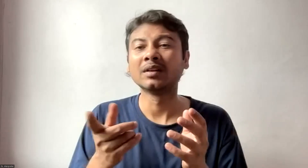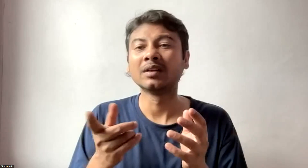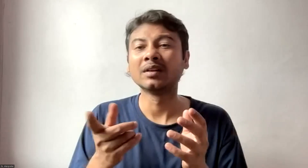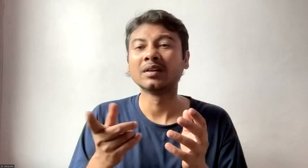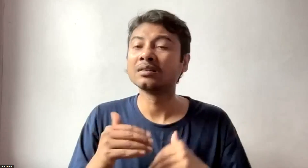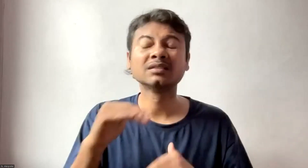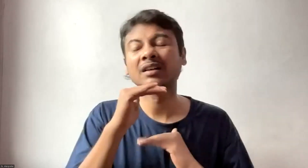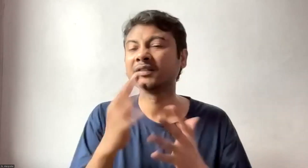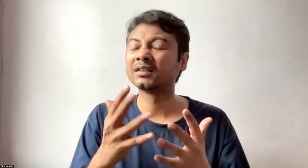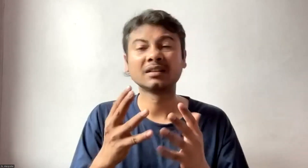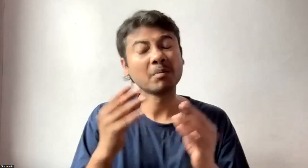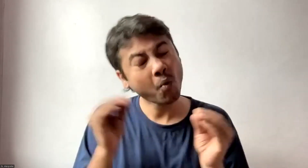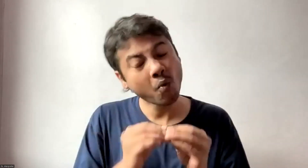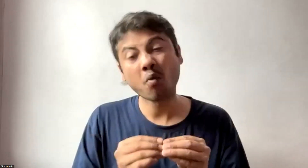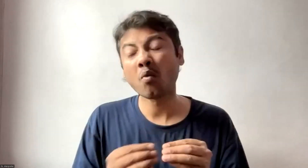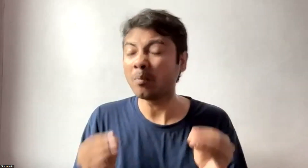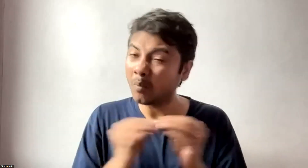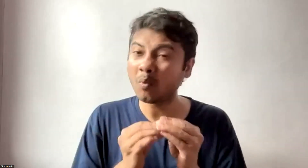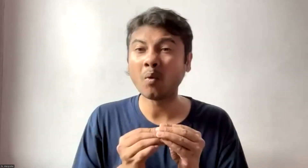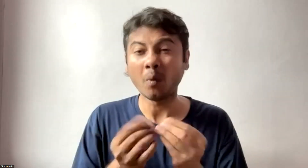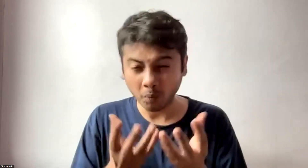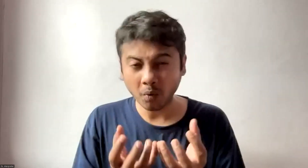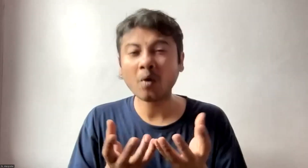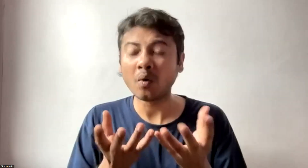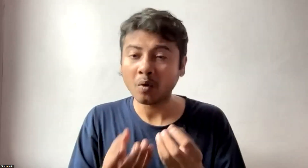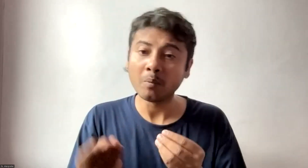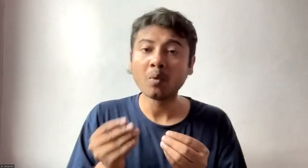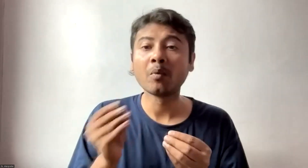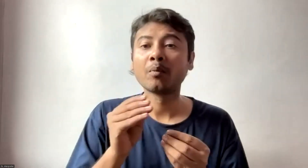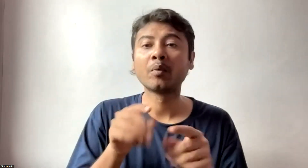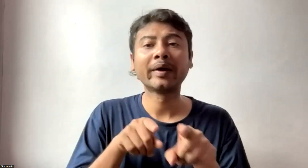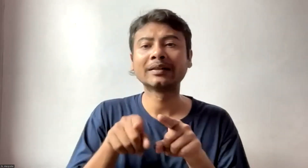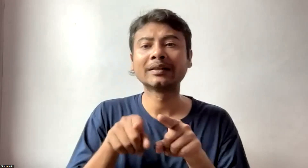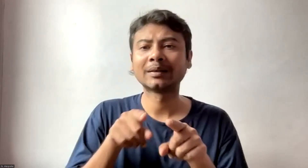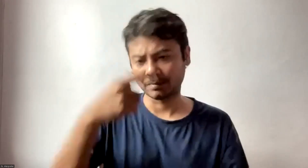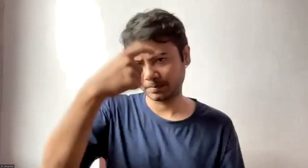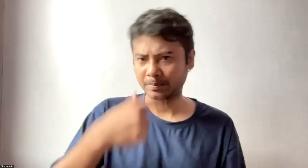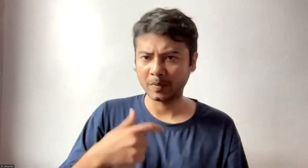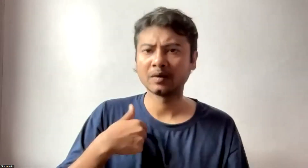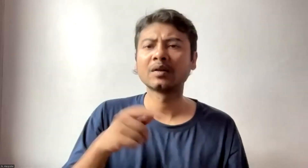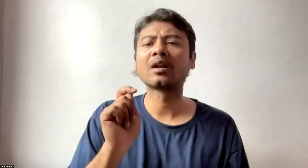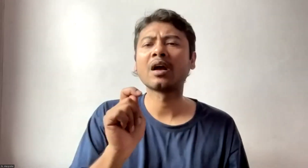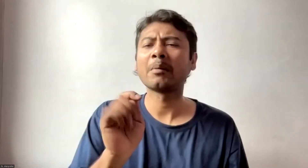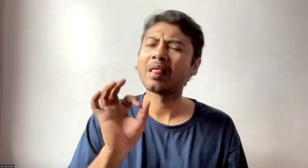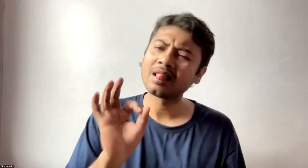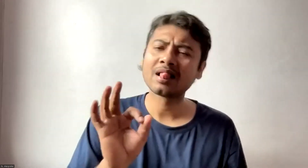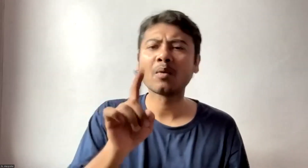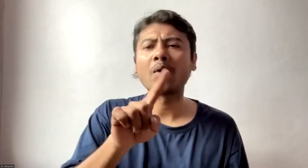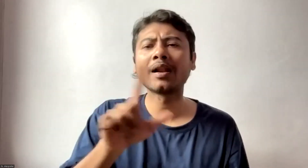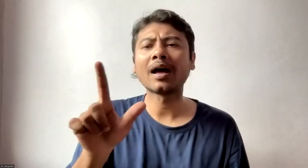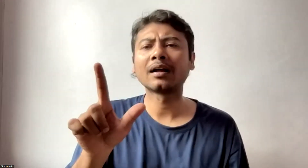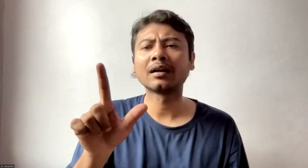1 lakh a month. But still, such a person, if he's in mode of passion, even then he will never be satisfied